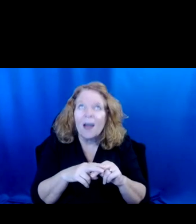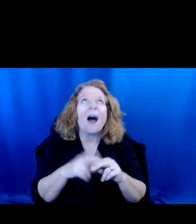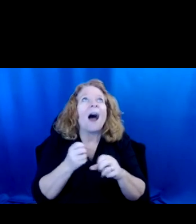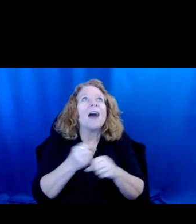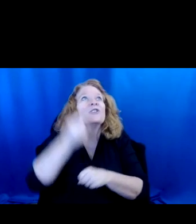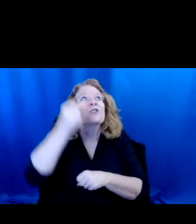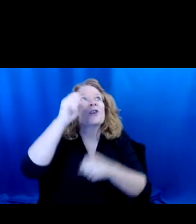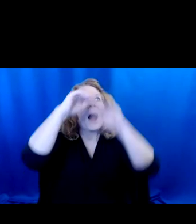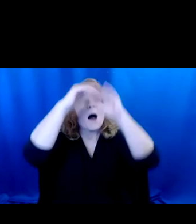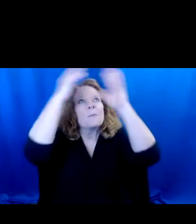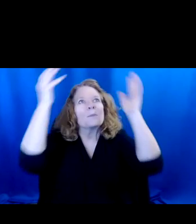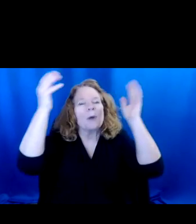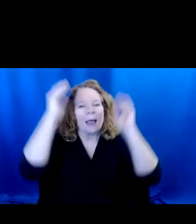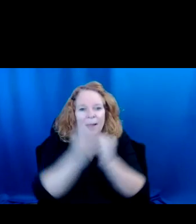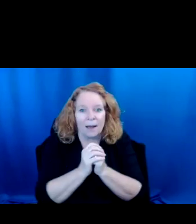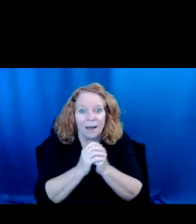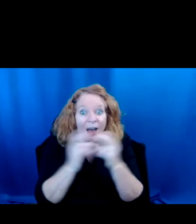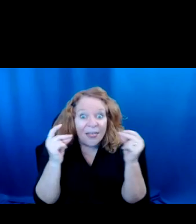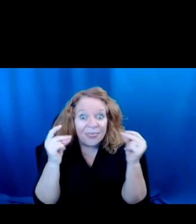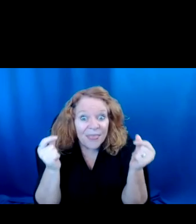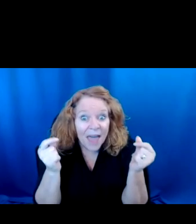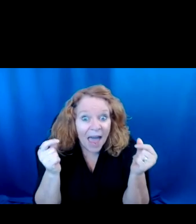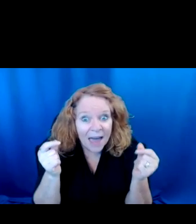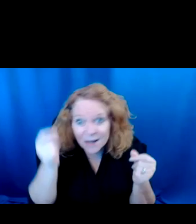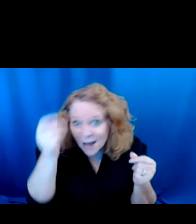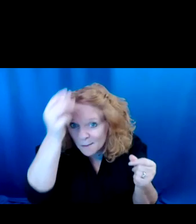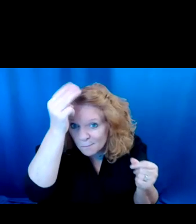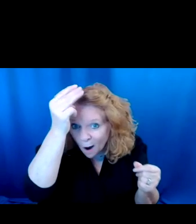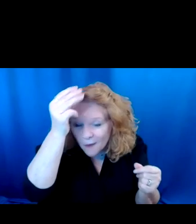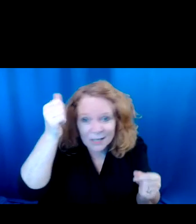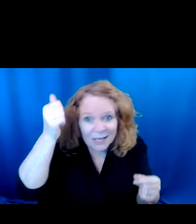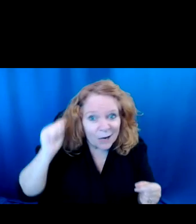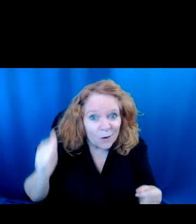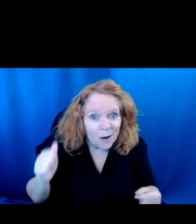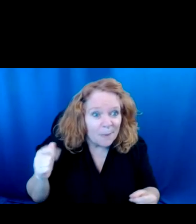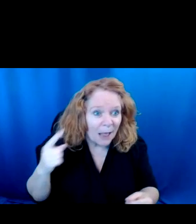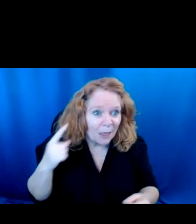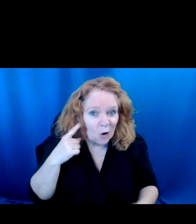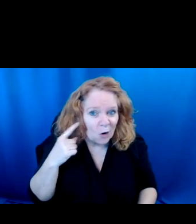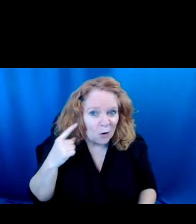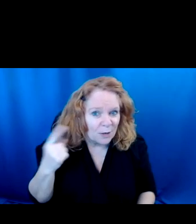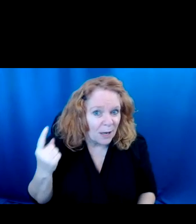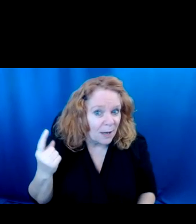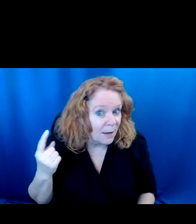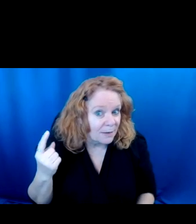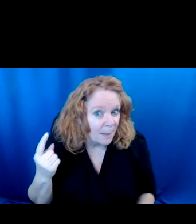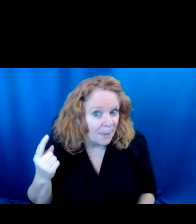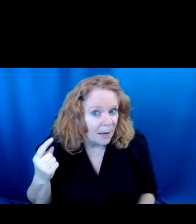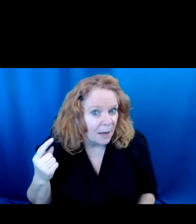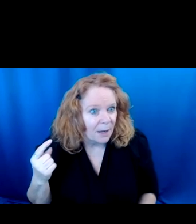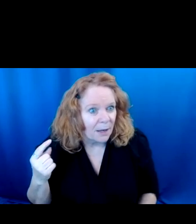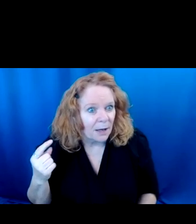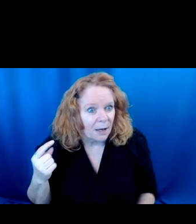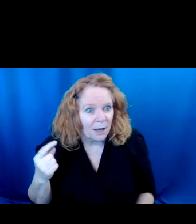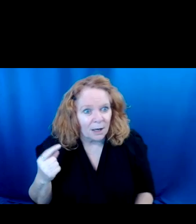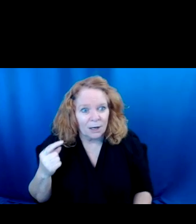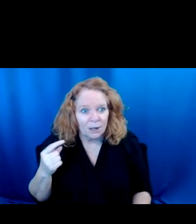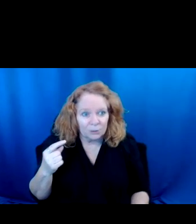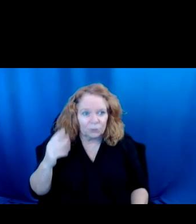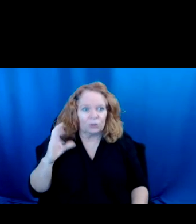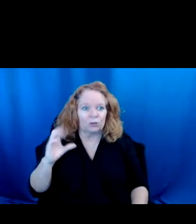umbrella. Just then, Marvin and Arabella heard the bus. Chug, chug,